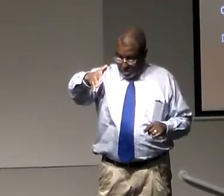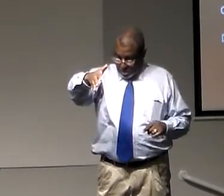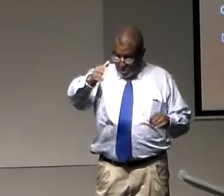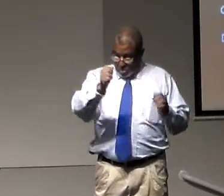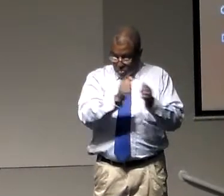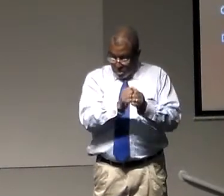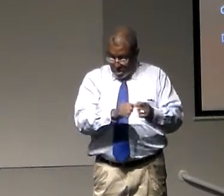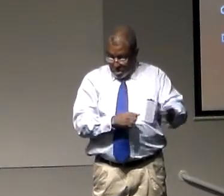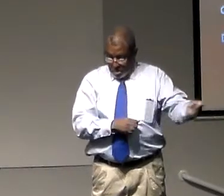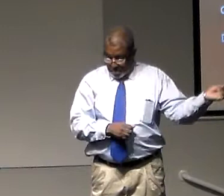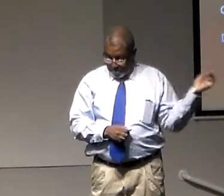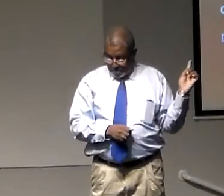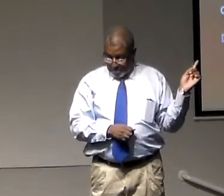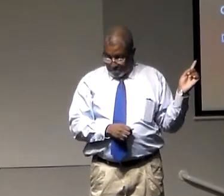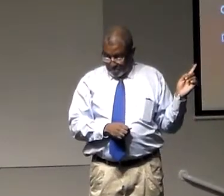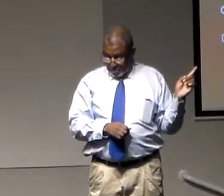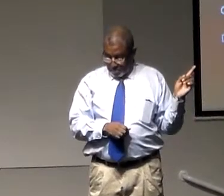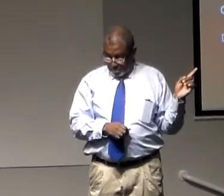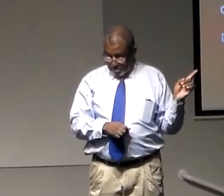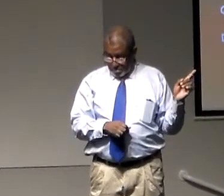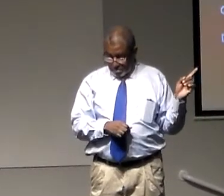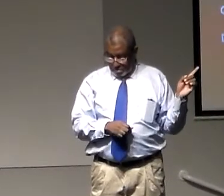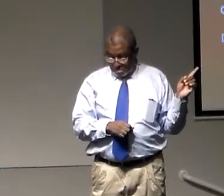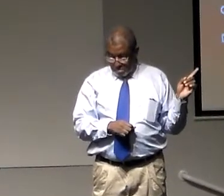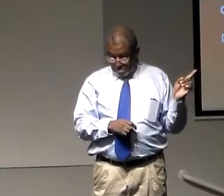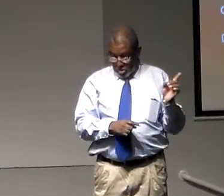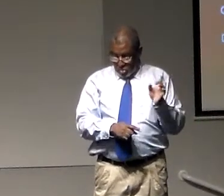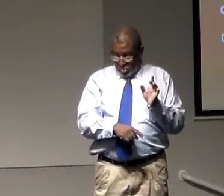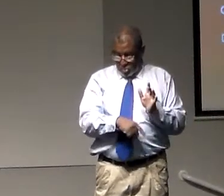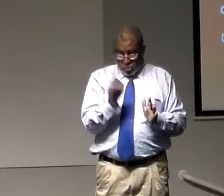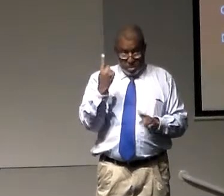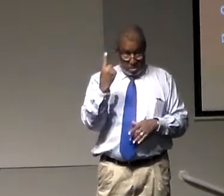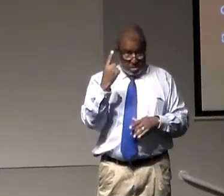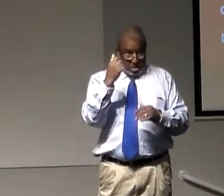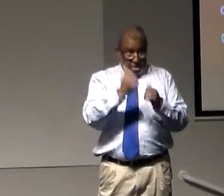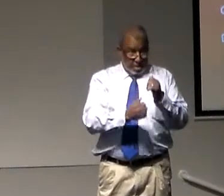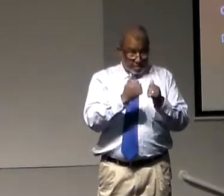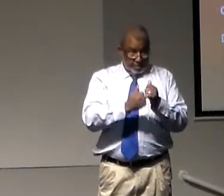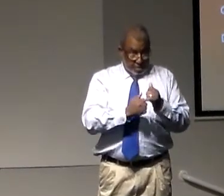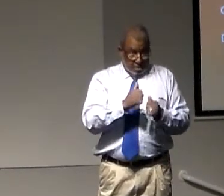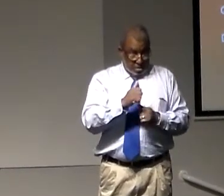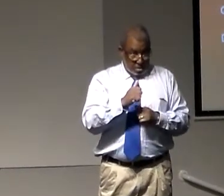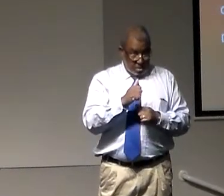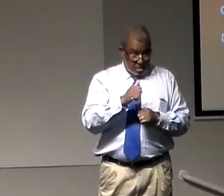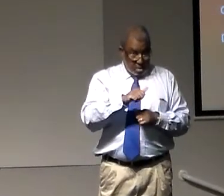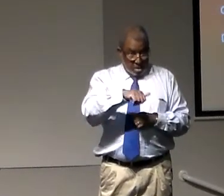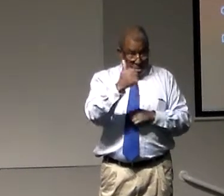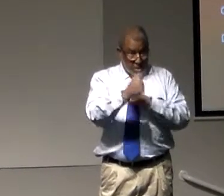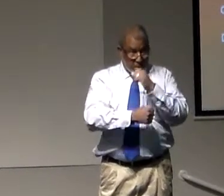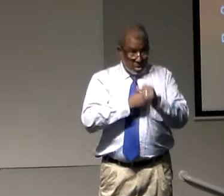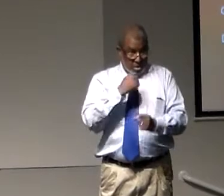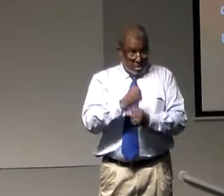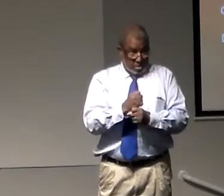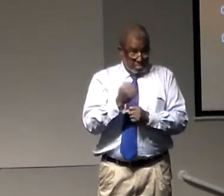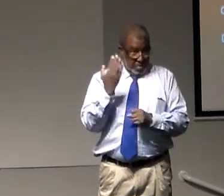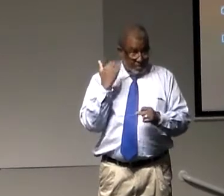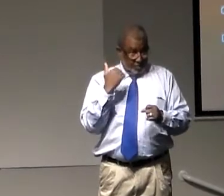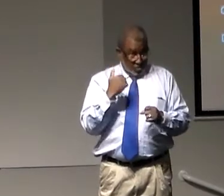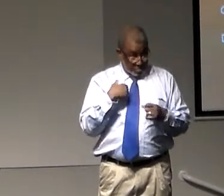And future helped me to look forward to meet them at least once in